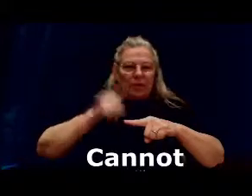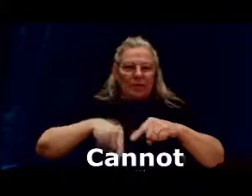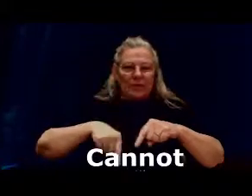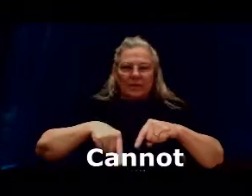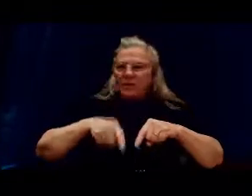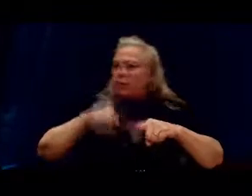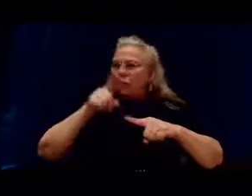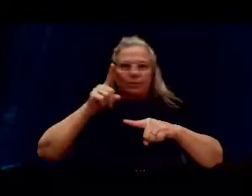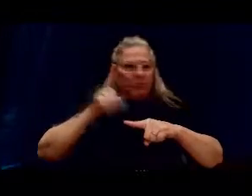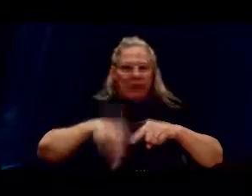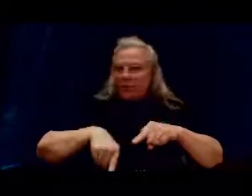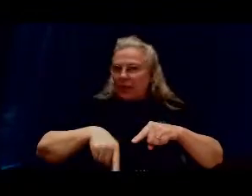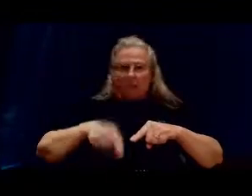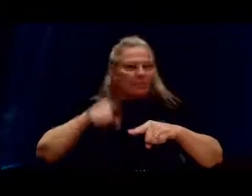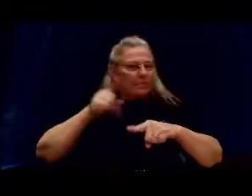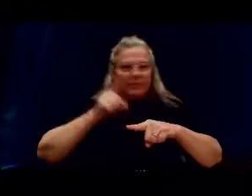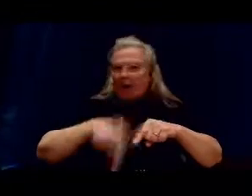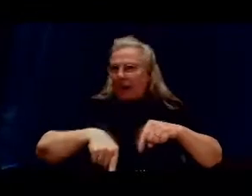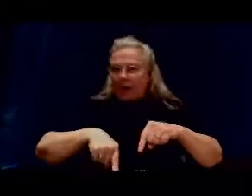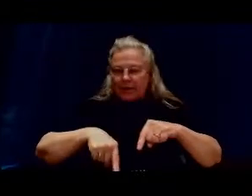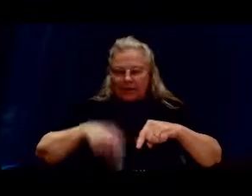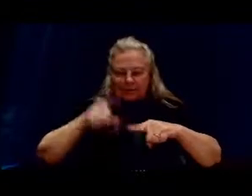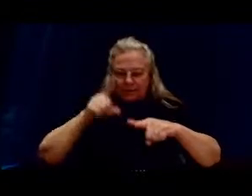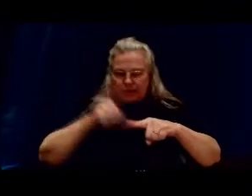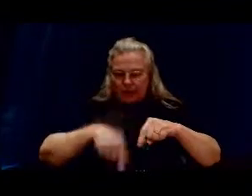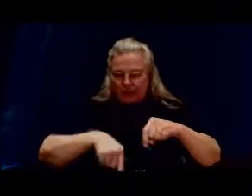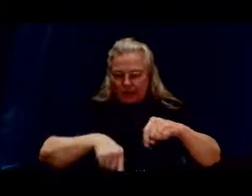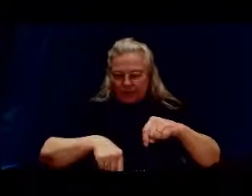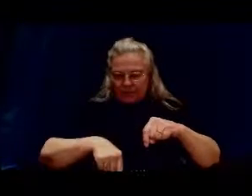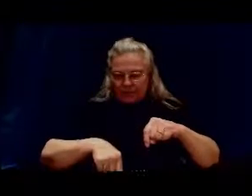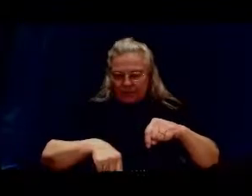comes down and says, no, can't do that. Cannot. Cannot.